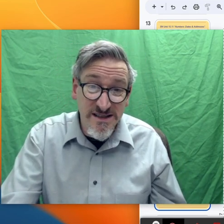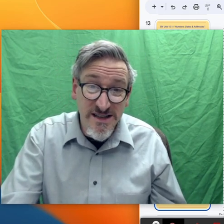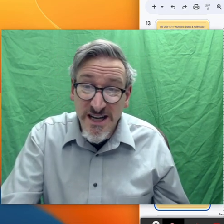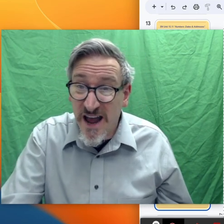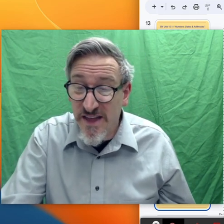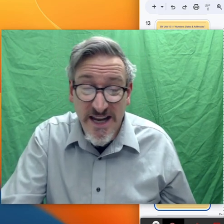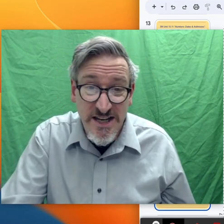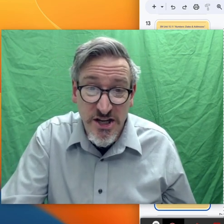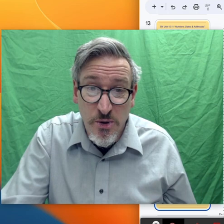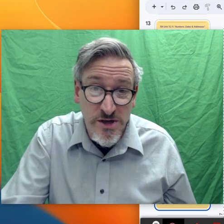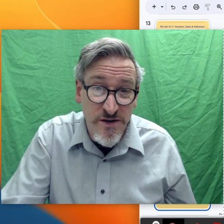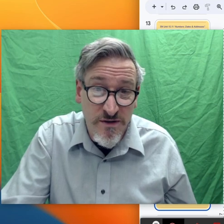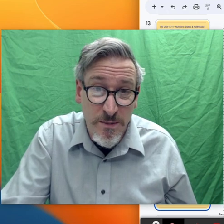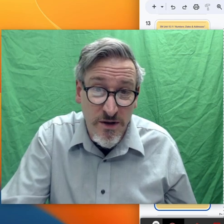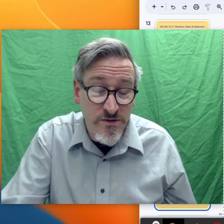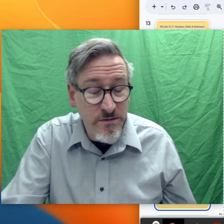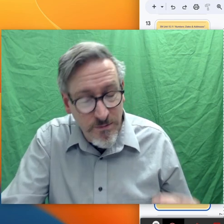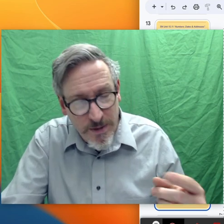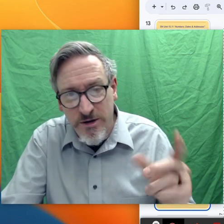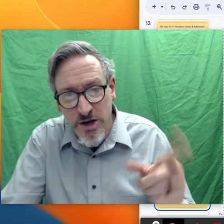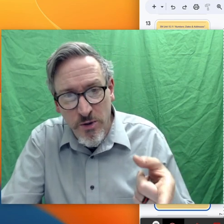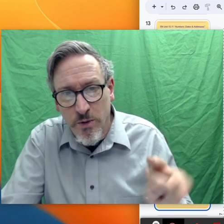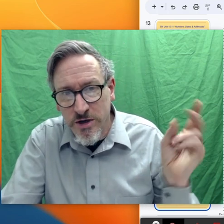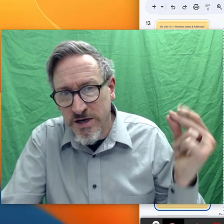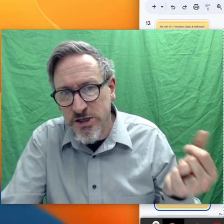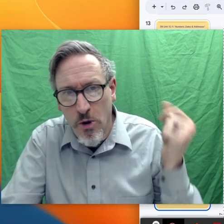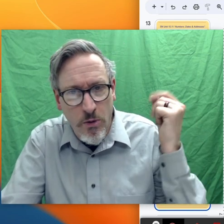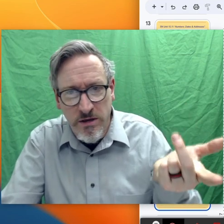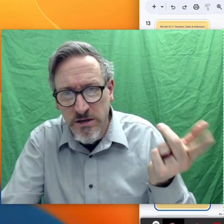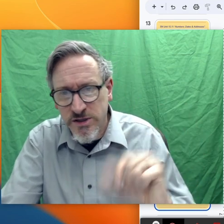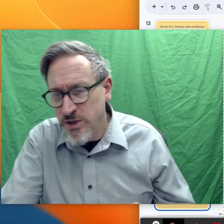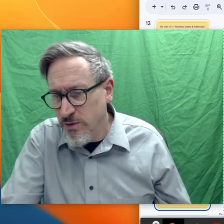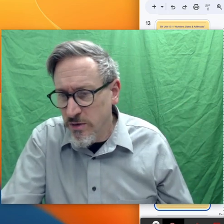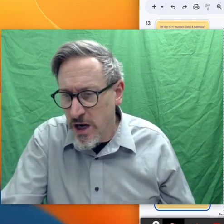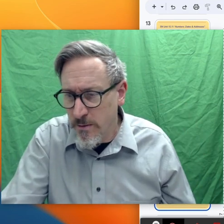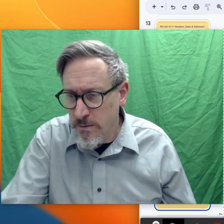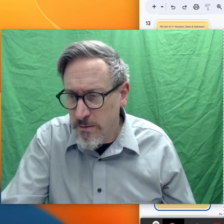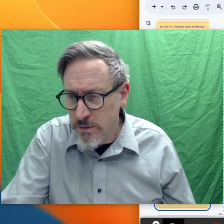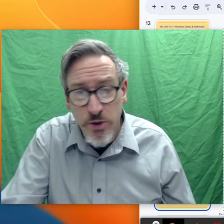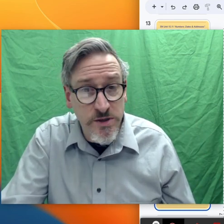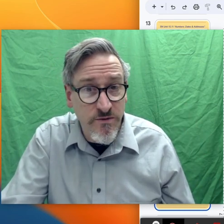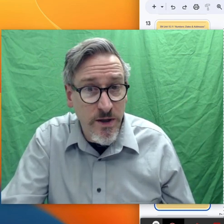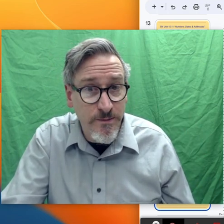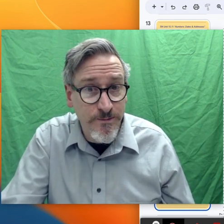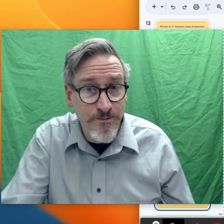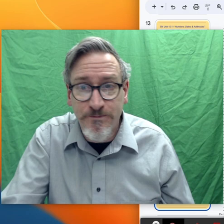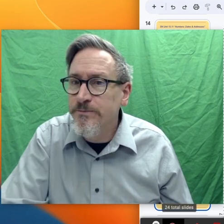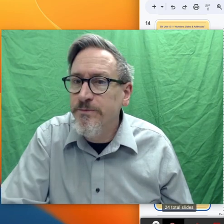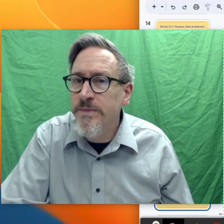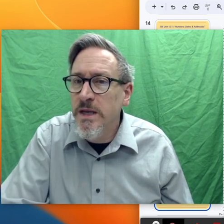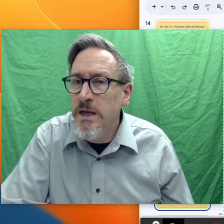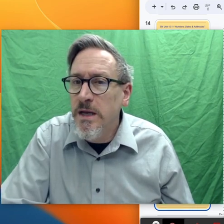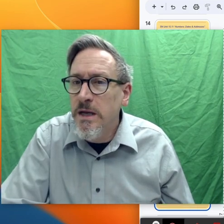address and then get to yours and fumble over it? Better to know your address cold so you show yourself well.